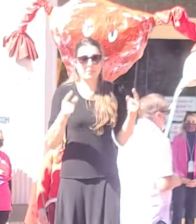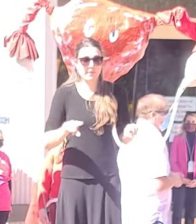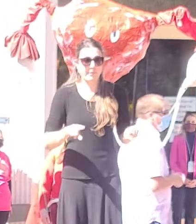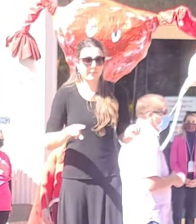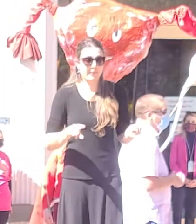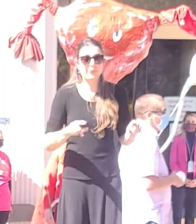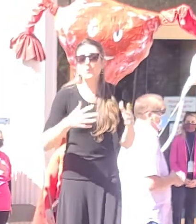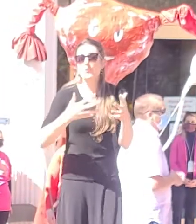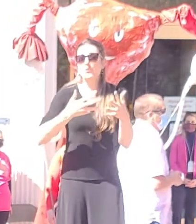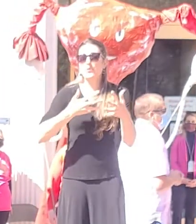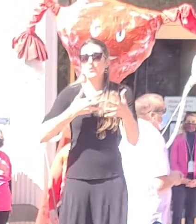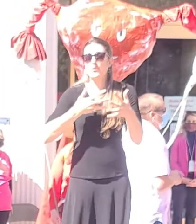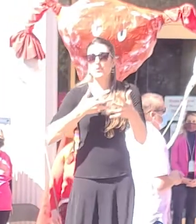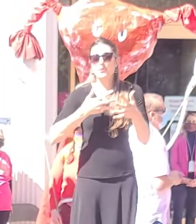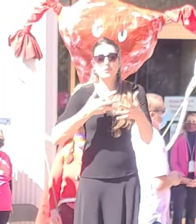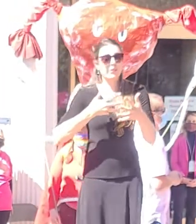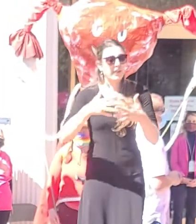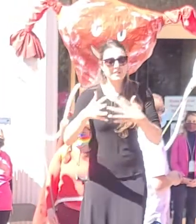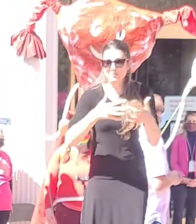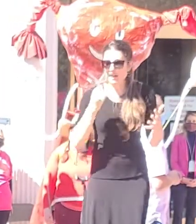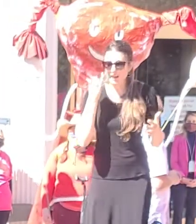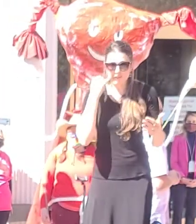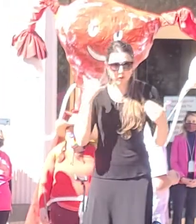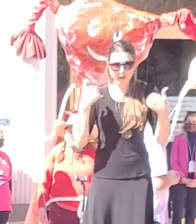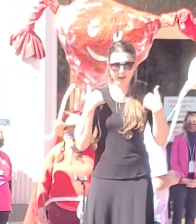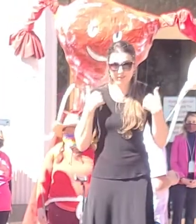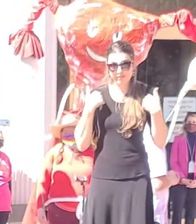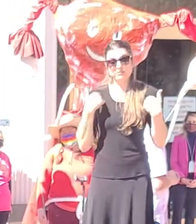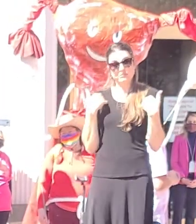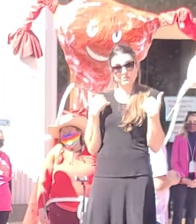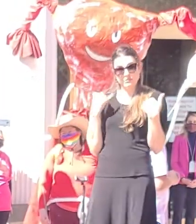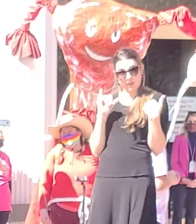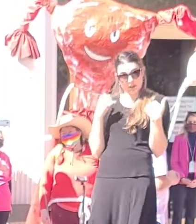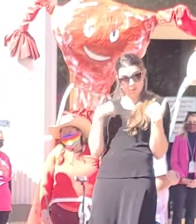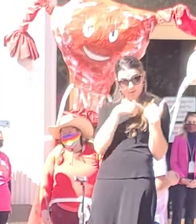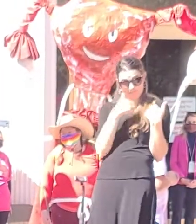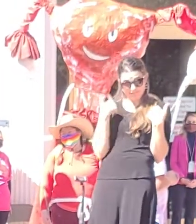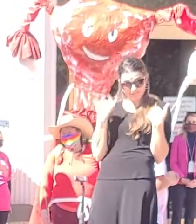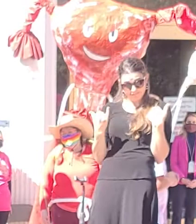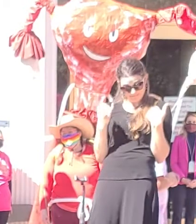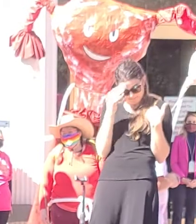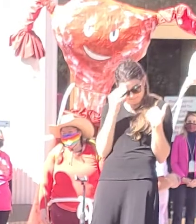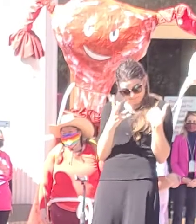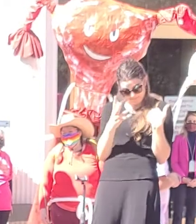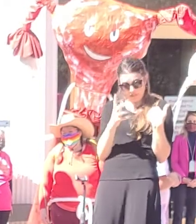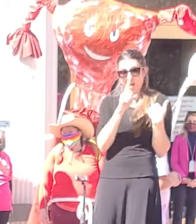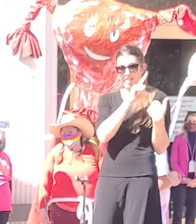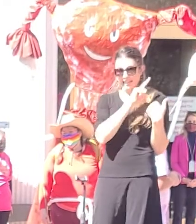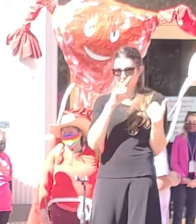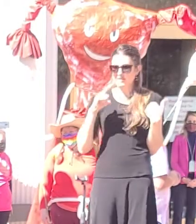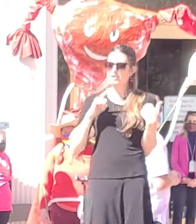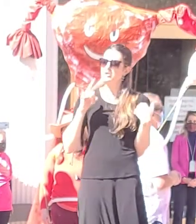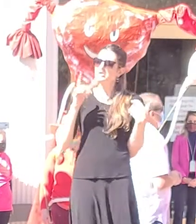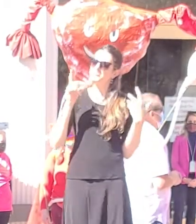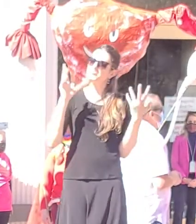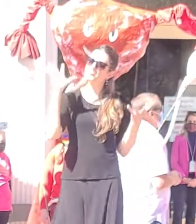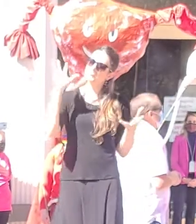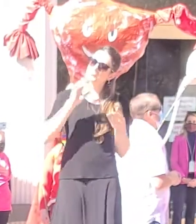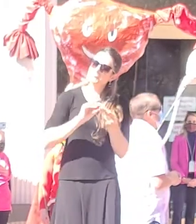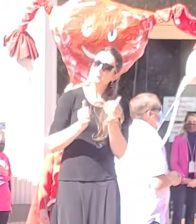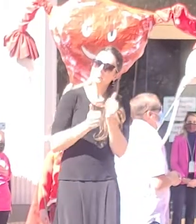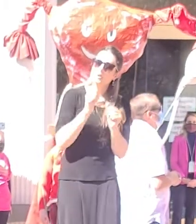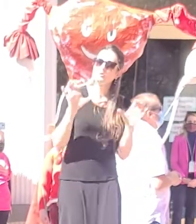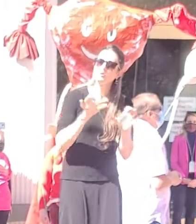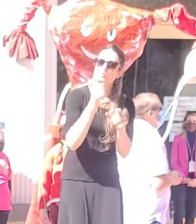you have, and we do, a legislature that now collectively doing the right thing, remember that